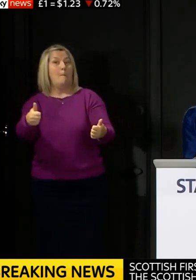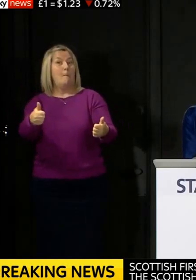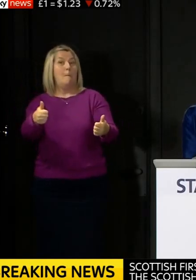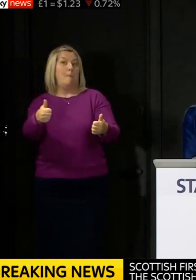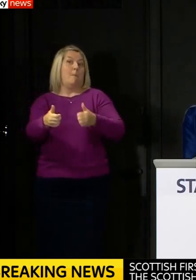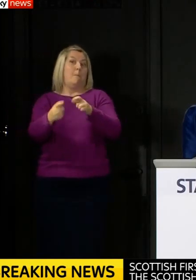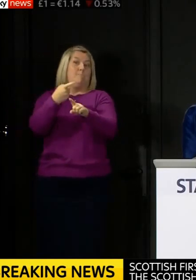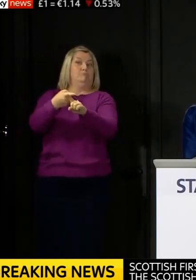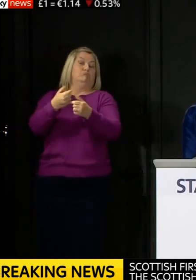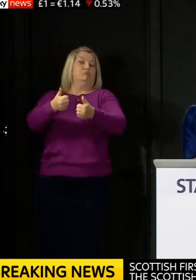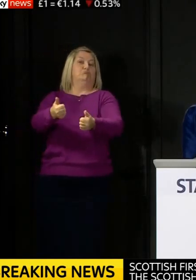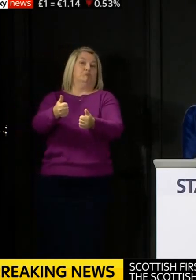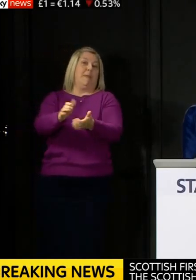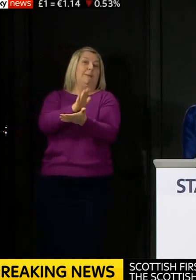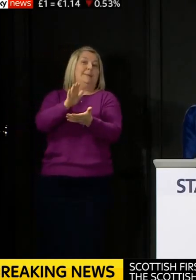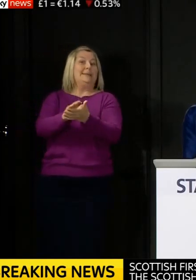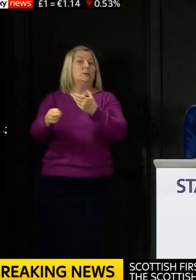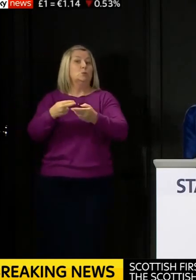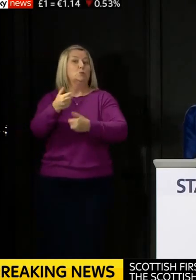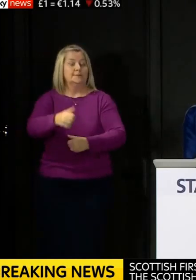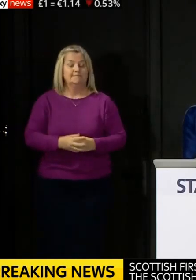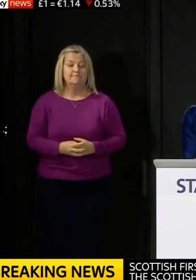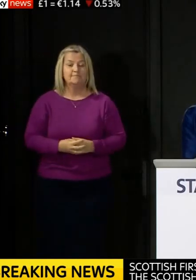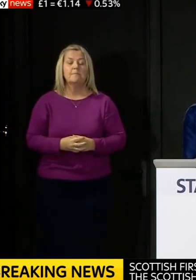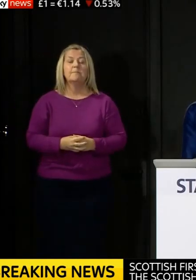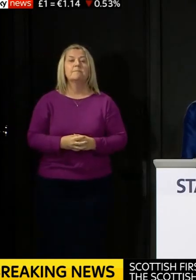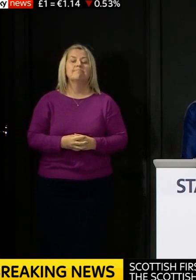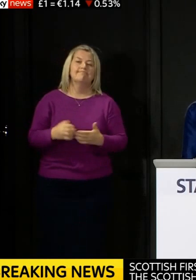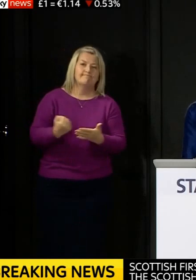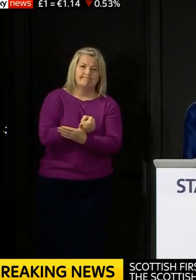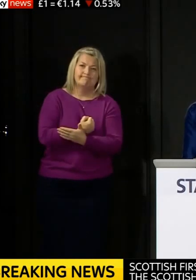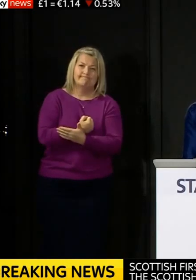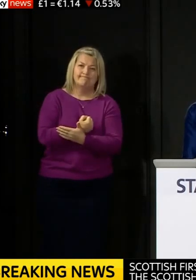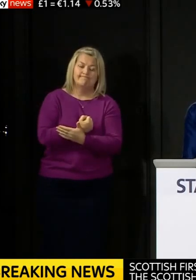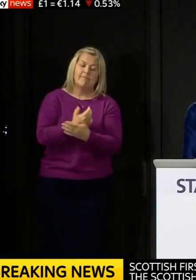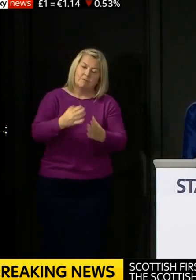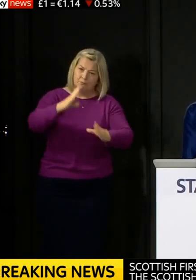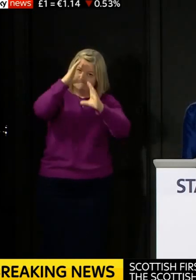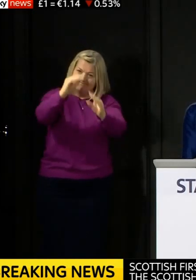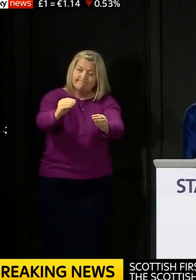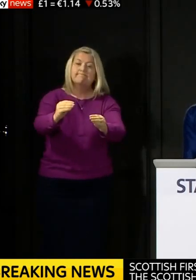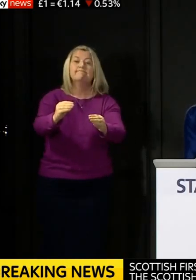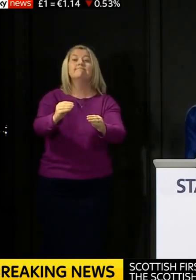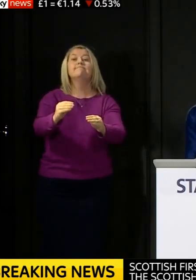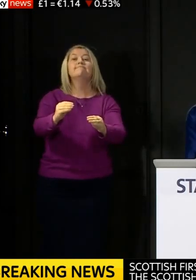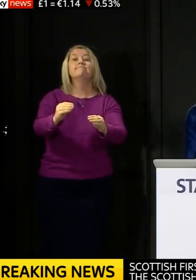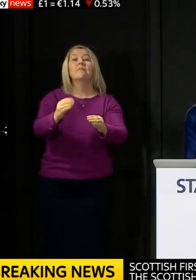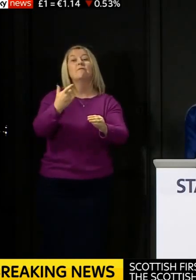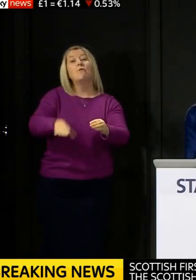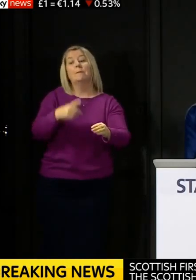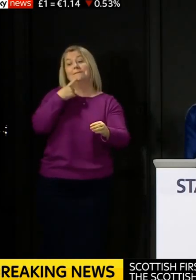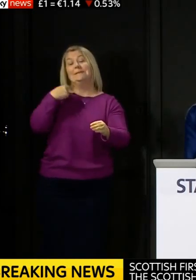is very happy and positive news. Unfortunately, though, I have to report that in the past 24